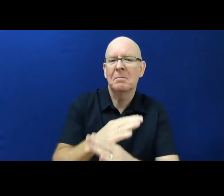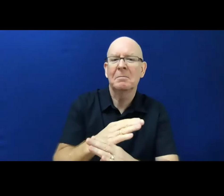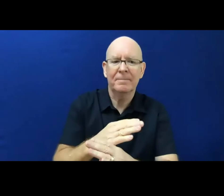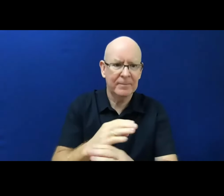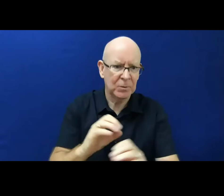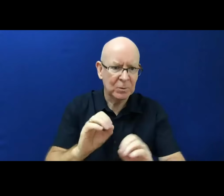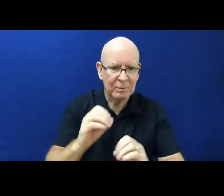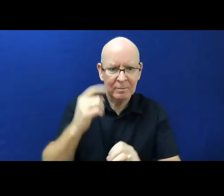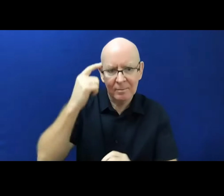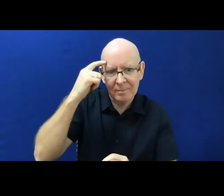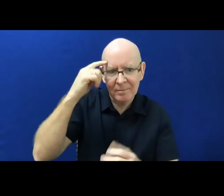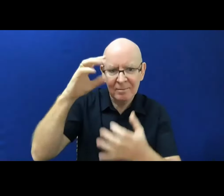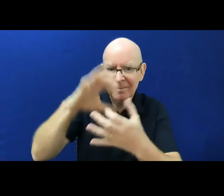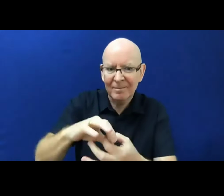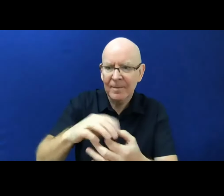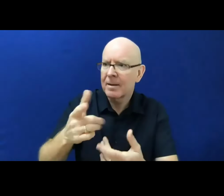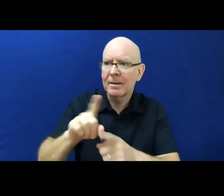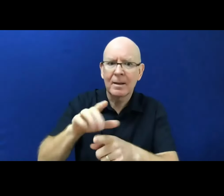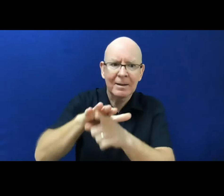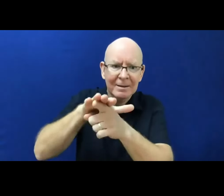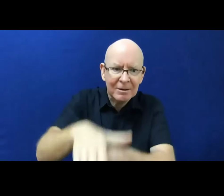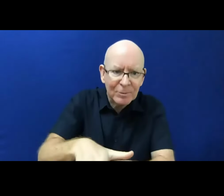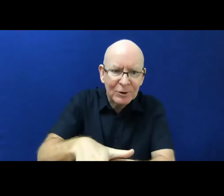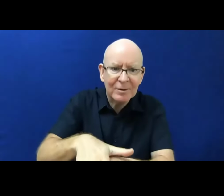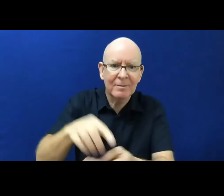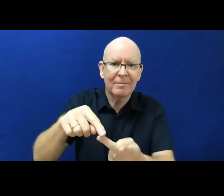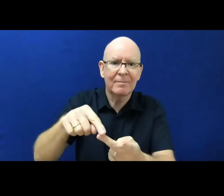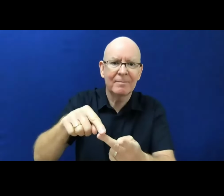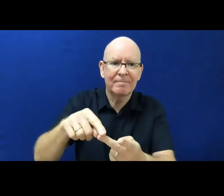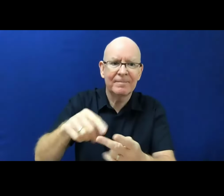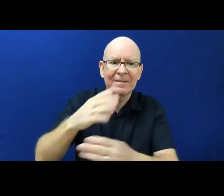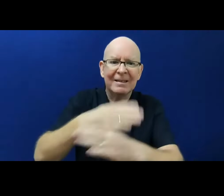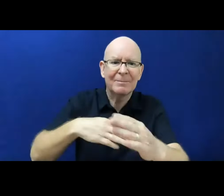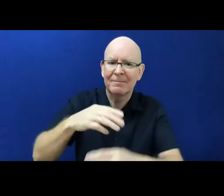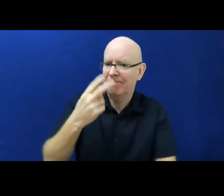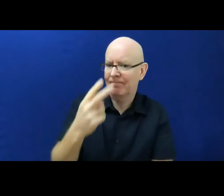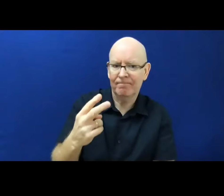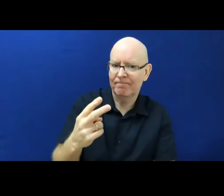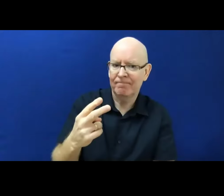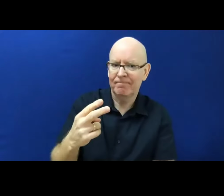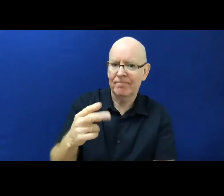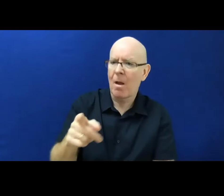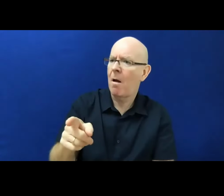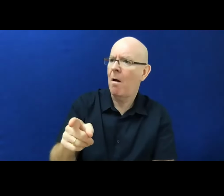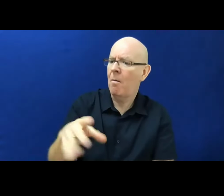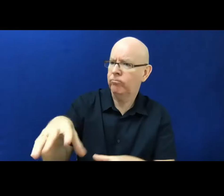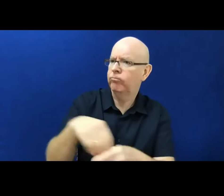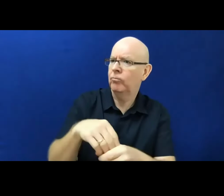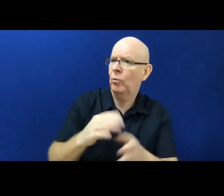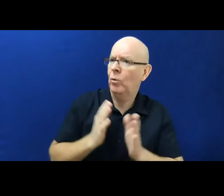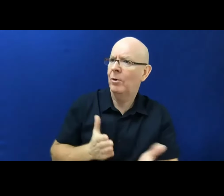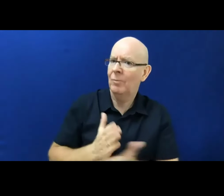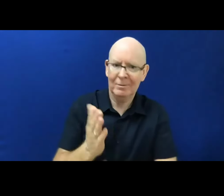part 3 of the study, we had recommendations for all the stakeholders, recommendations to